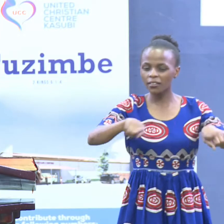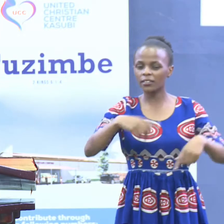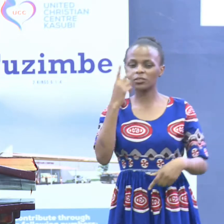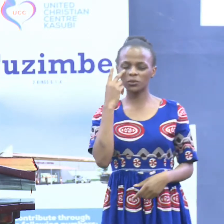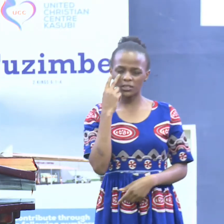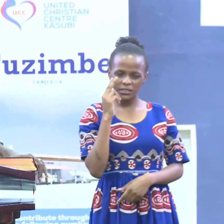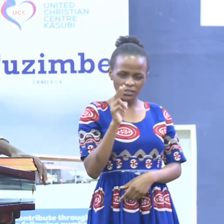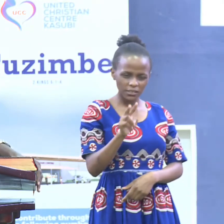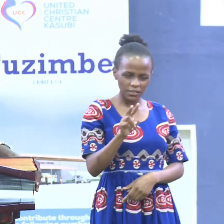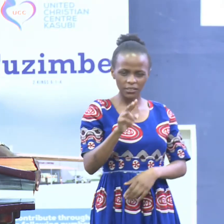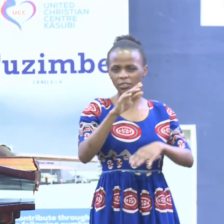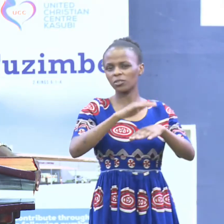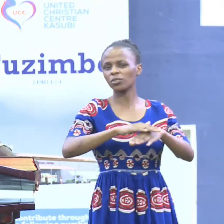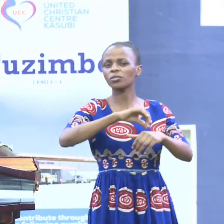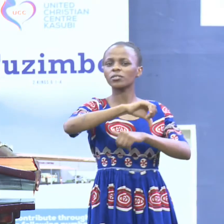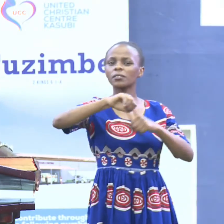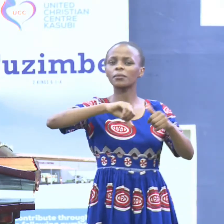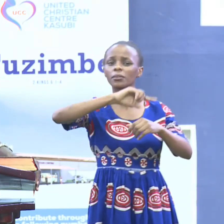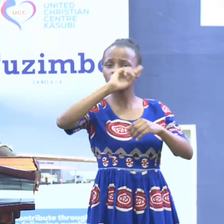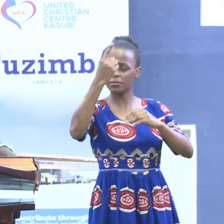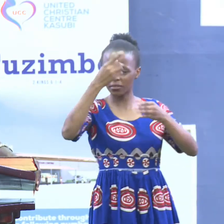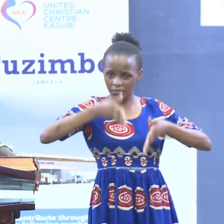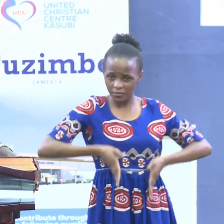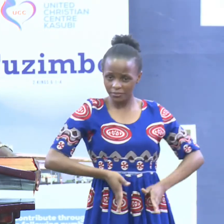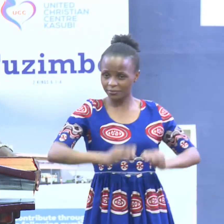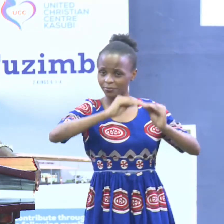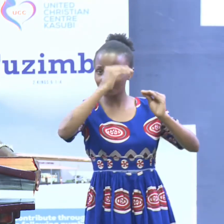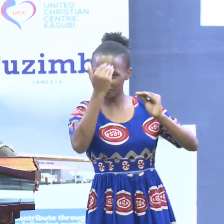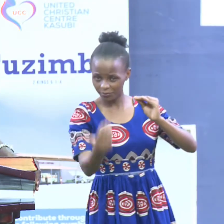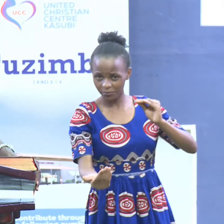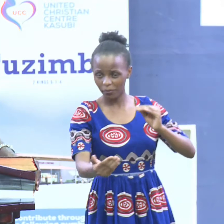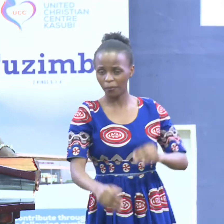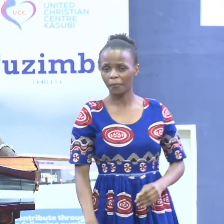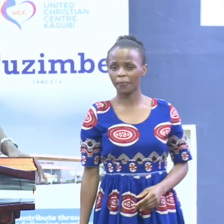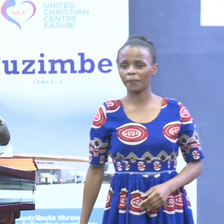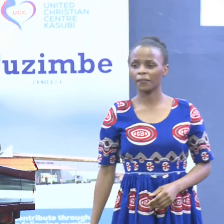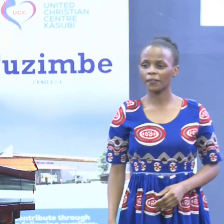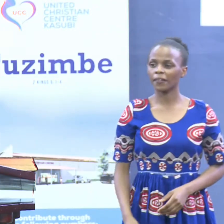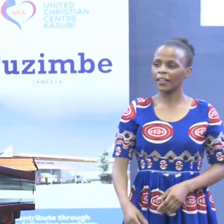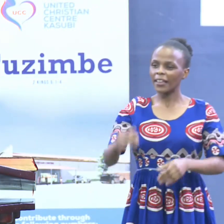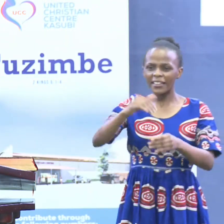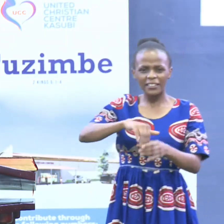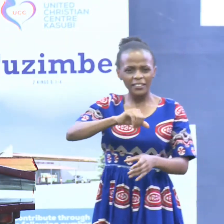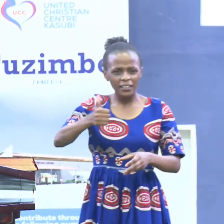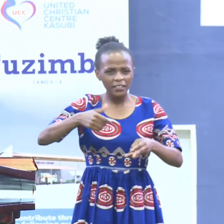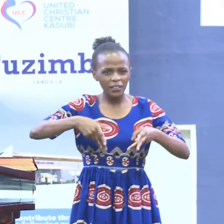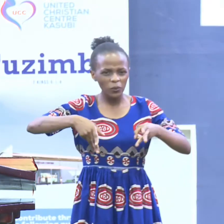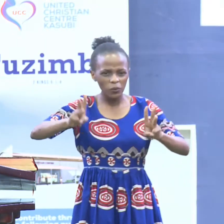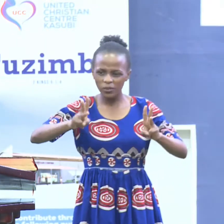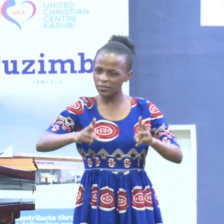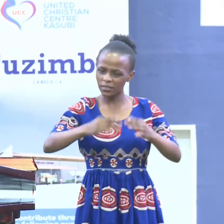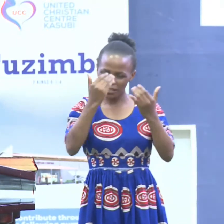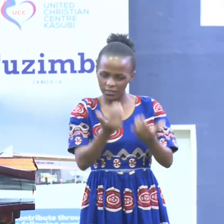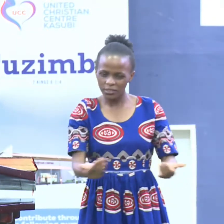Many conditions are not seen concerning the first afflictions than this of the mystery of the firstborn.